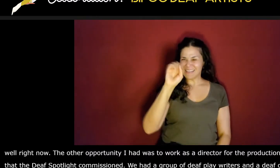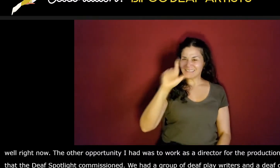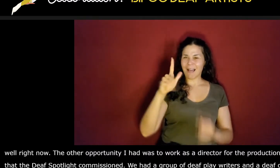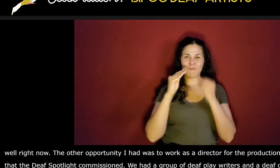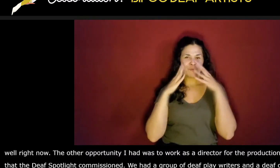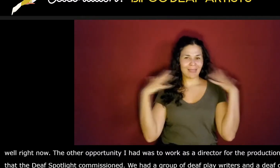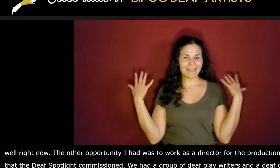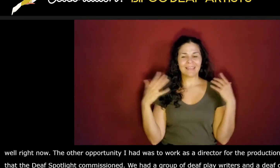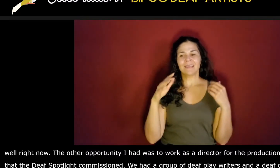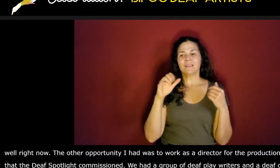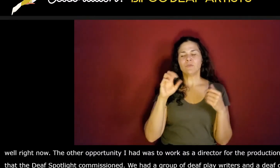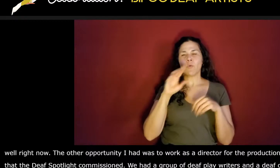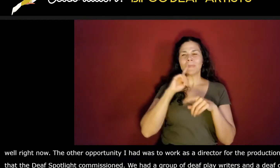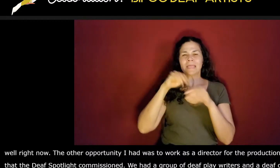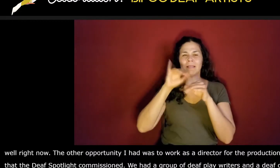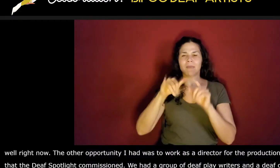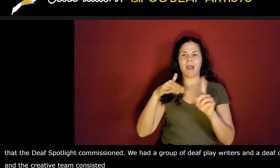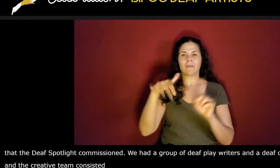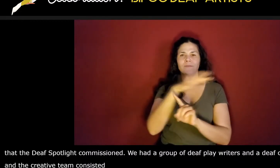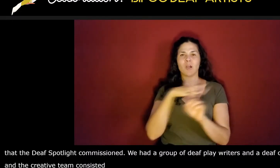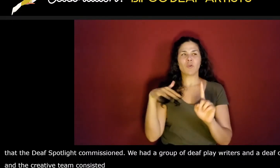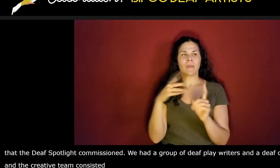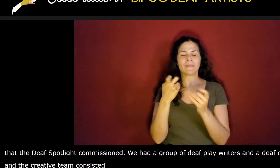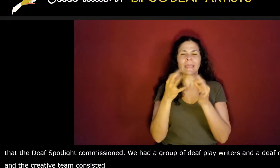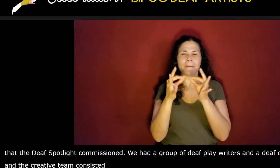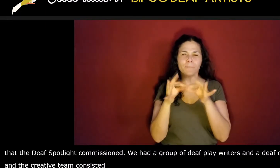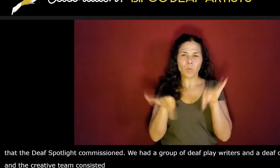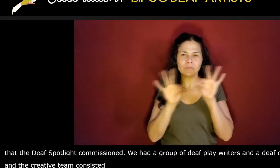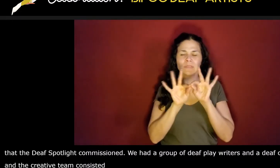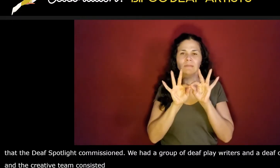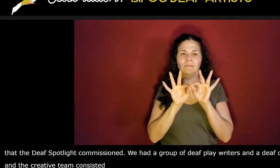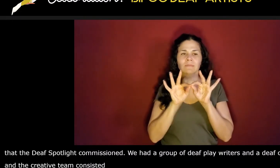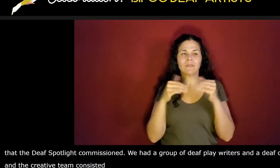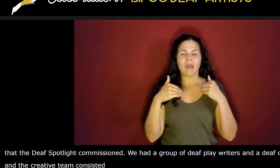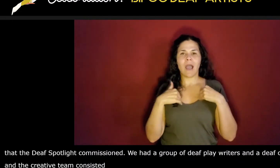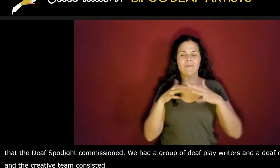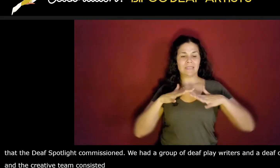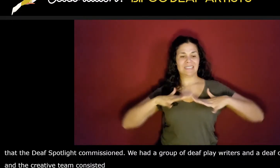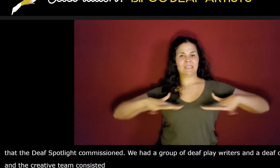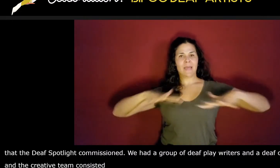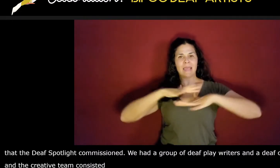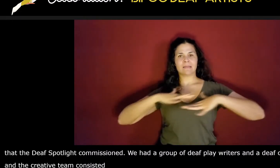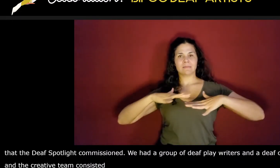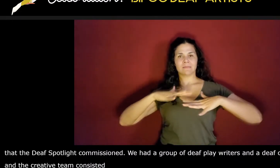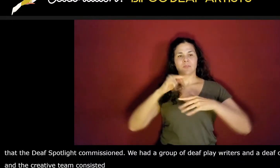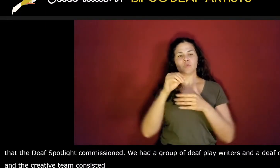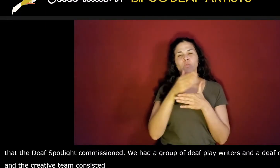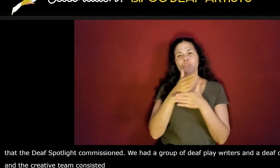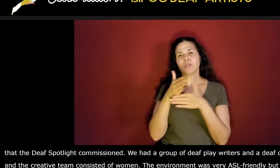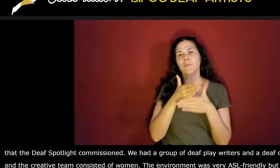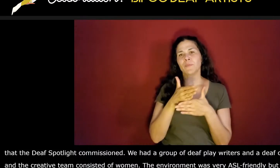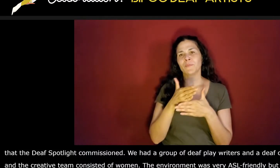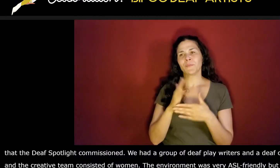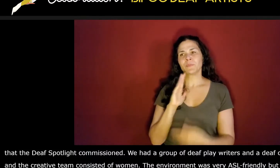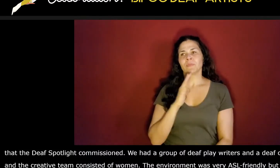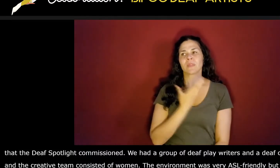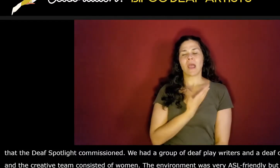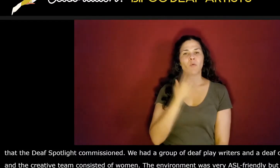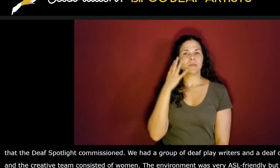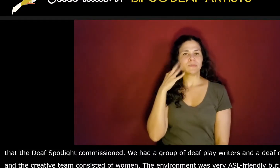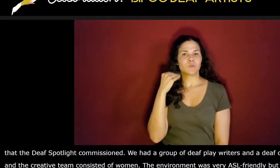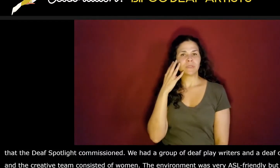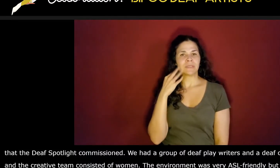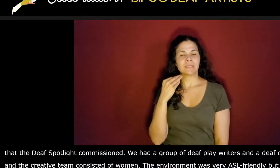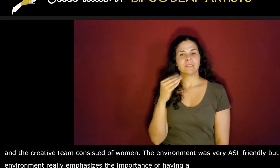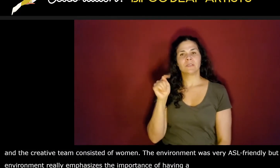team consisted of women. The environment was very ASL friendly, but being in that kind of environment really emphasizes